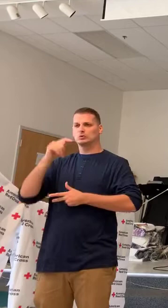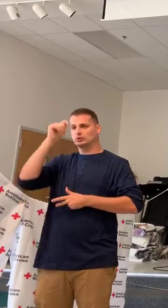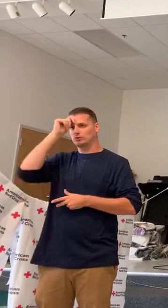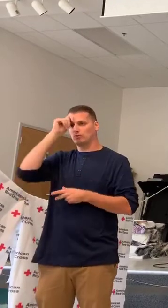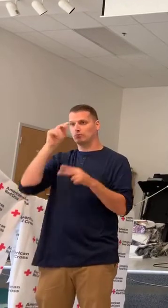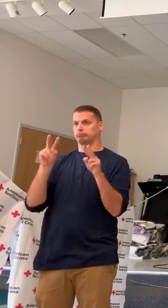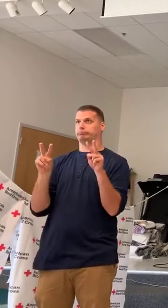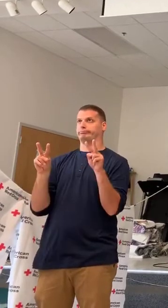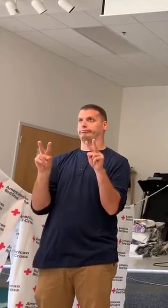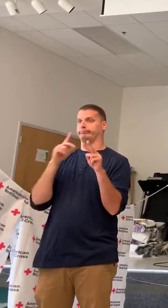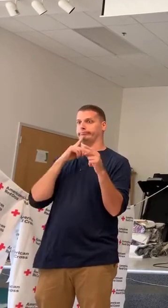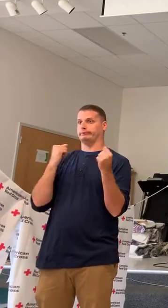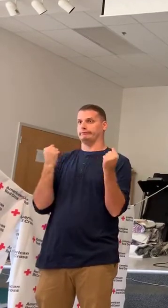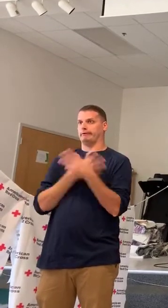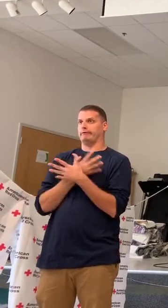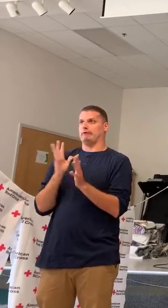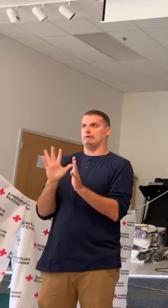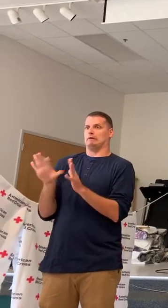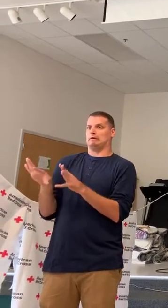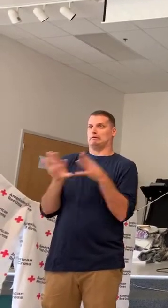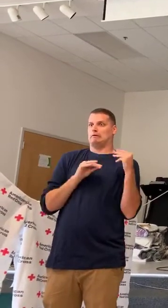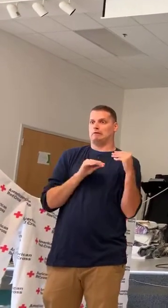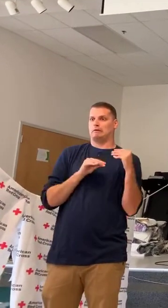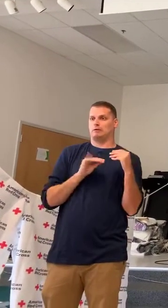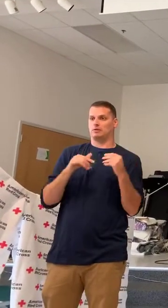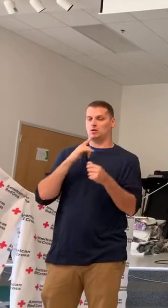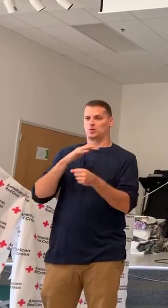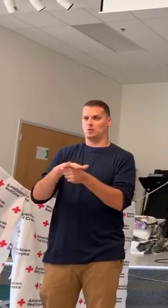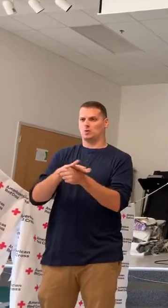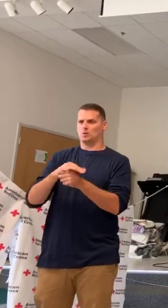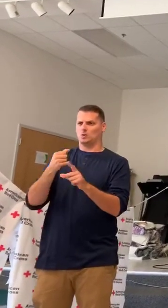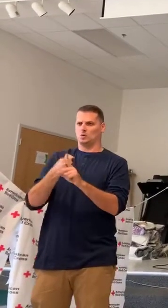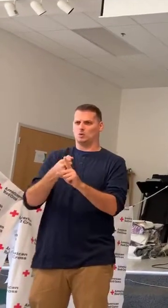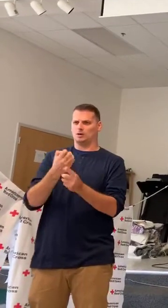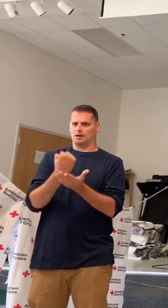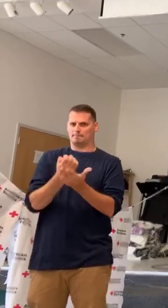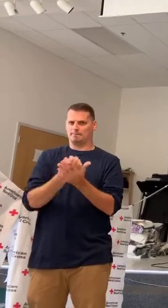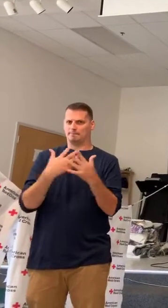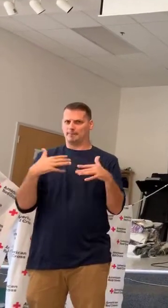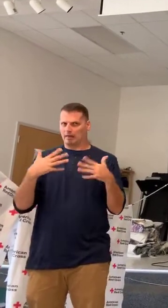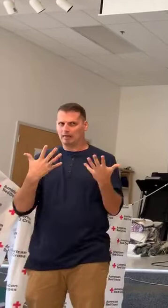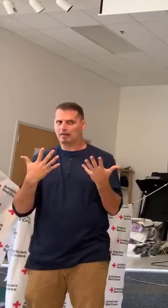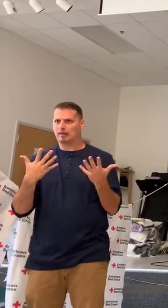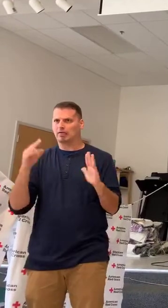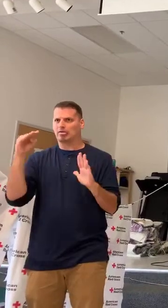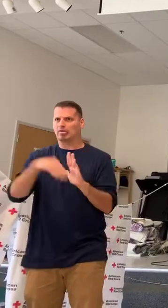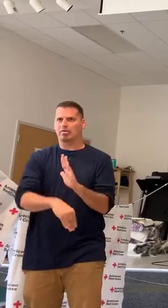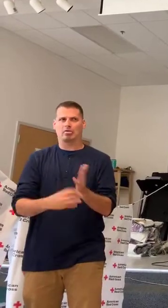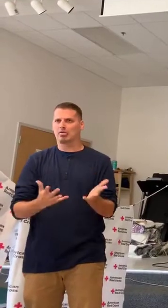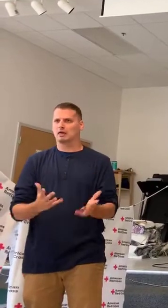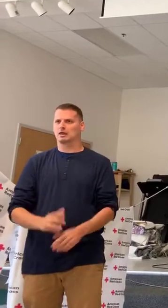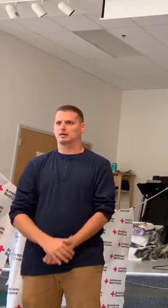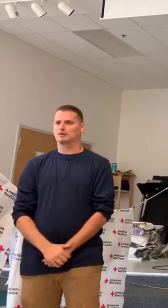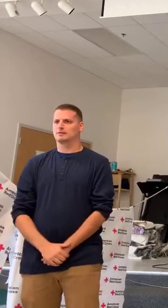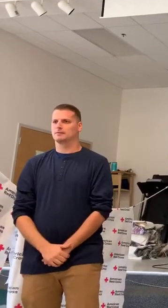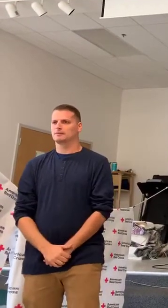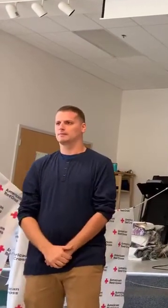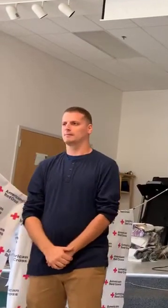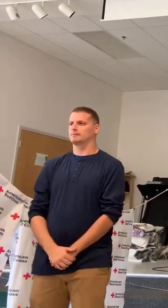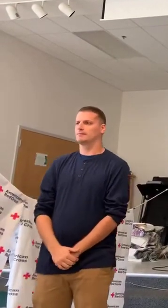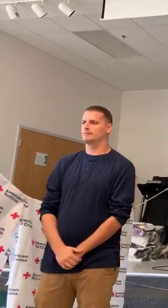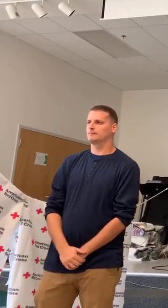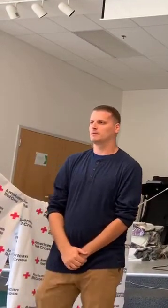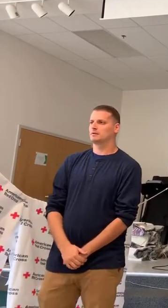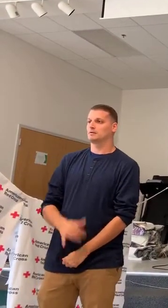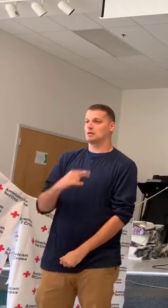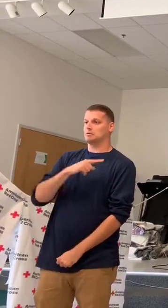can answer some of that. So this summer, it wasn't a small, the entire state was on fire. From the Brooks Range down to the